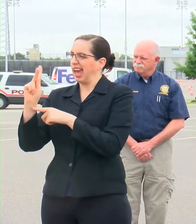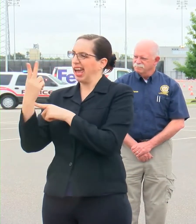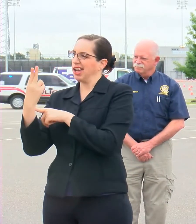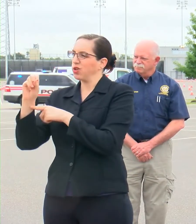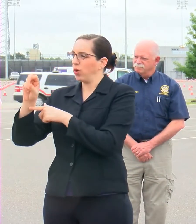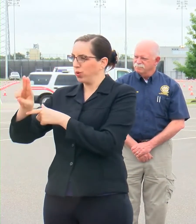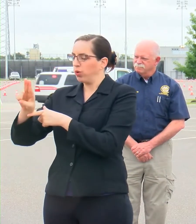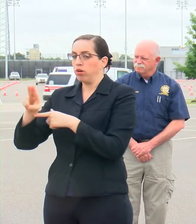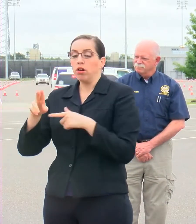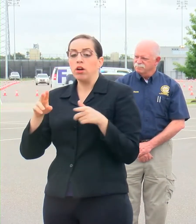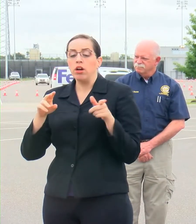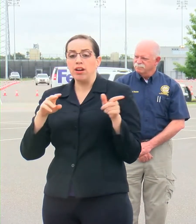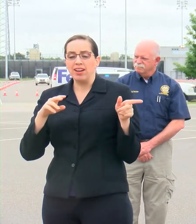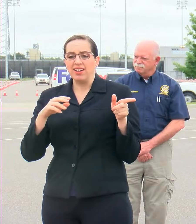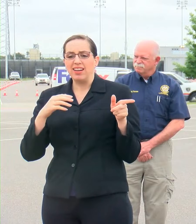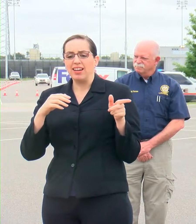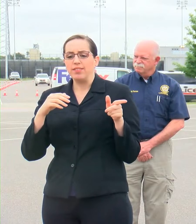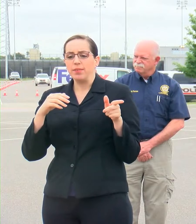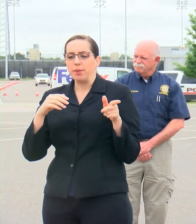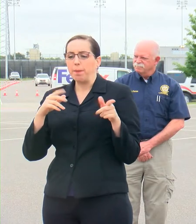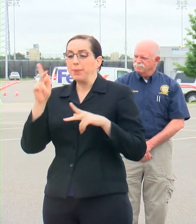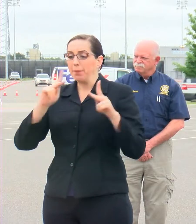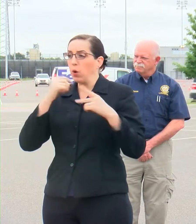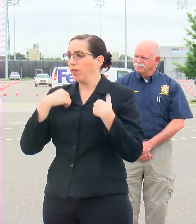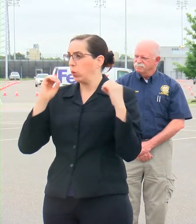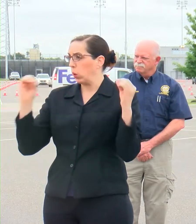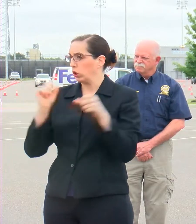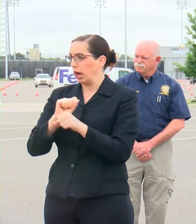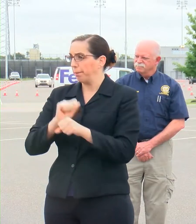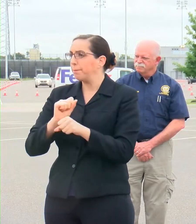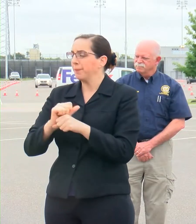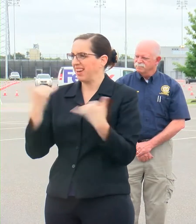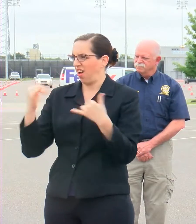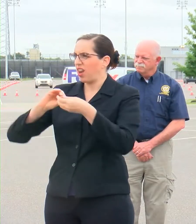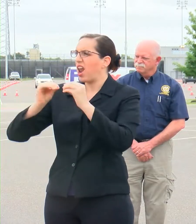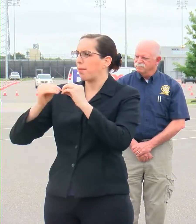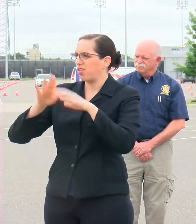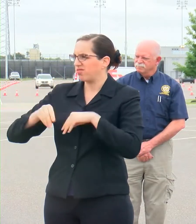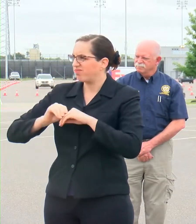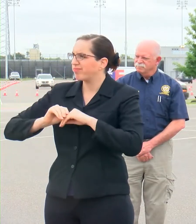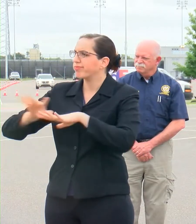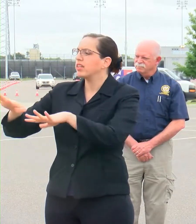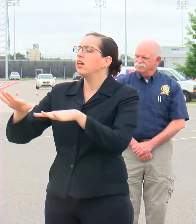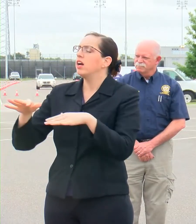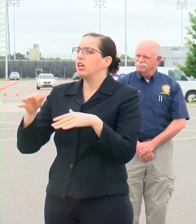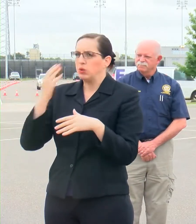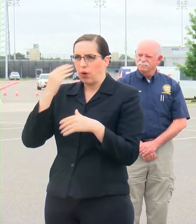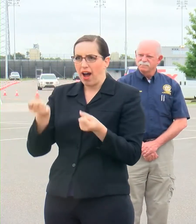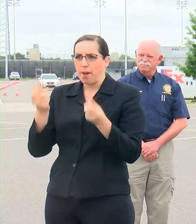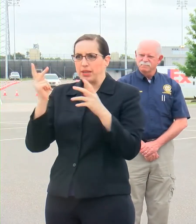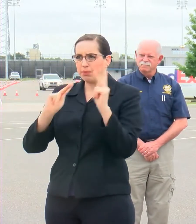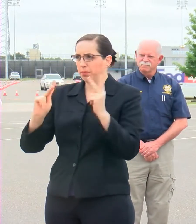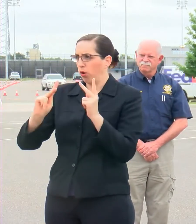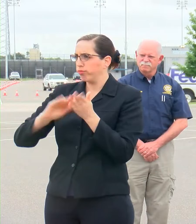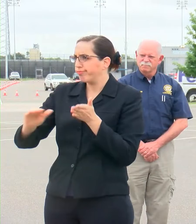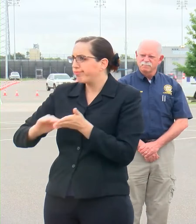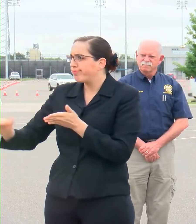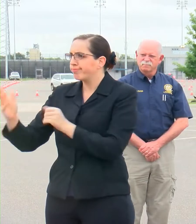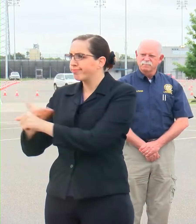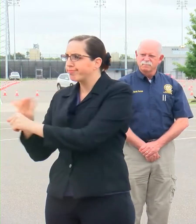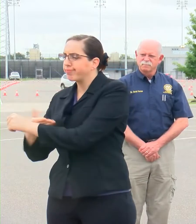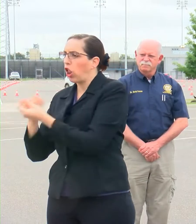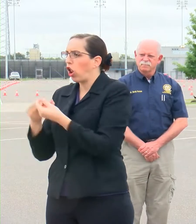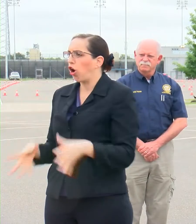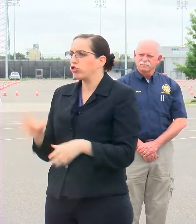have any unemployment numbers came out today nationally? Do you have any figures as to how many jobs were lost in Houston